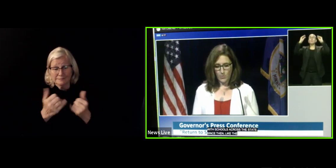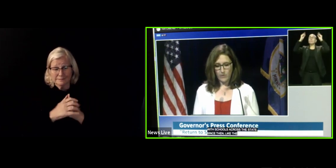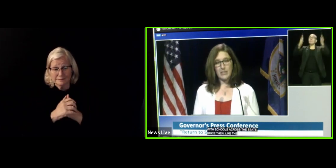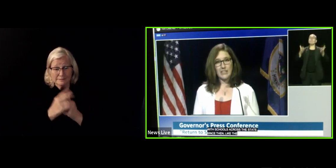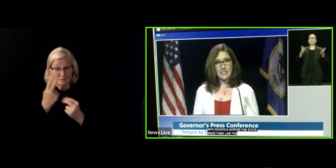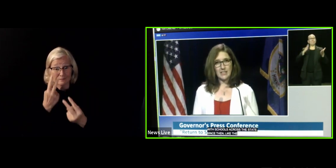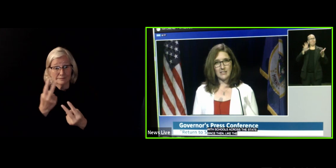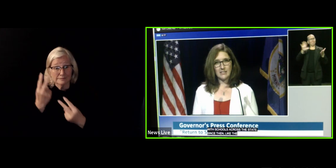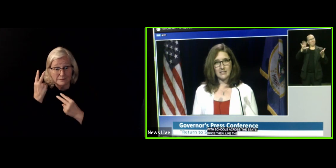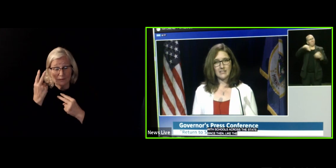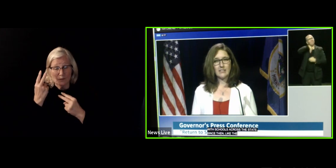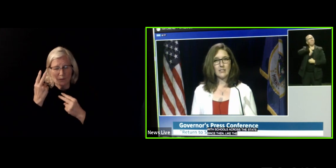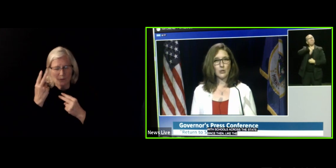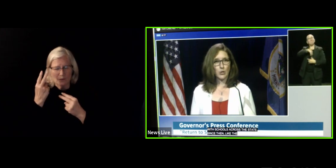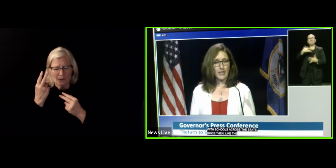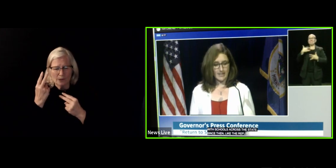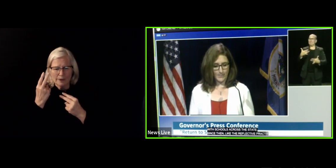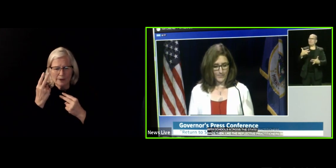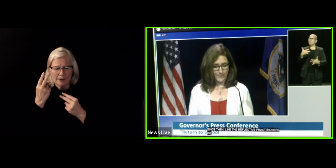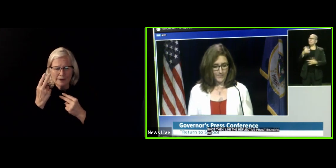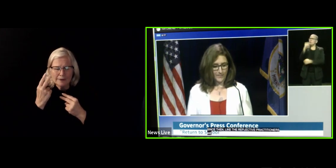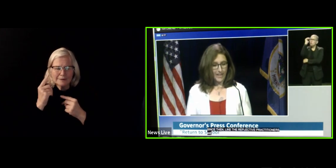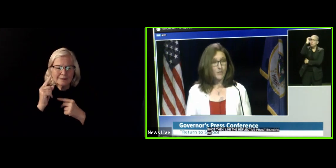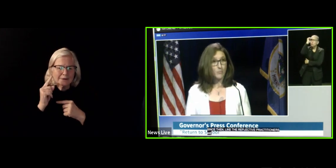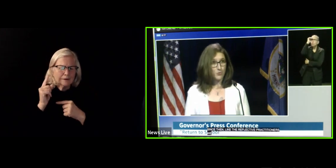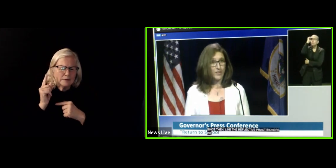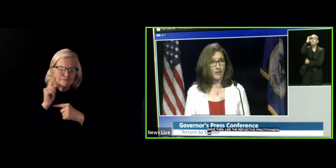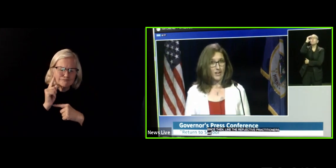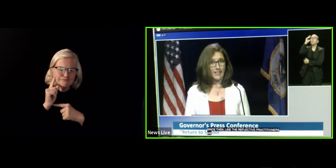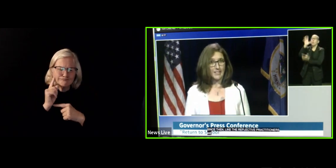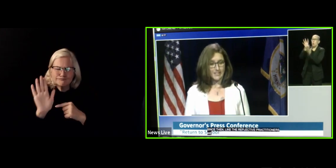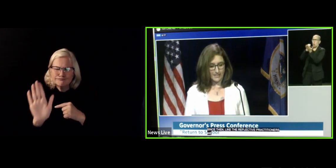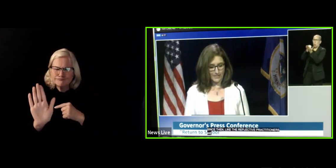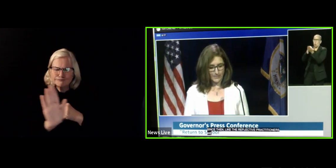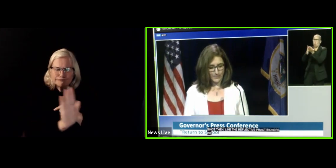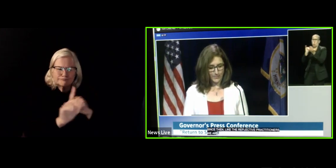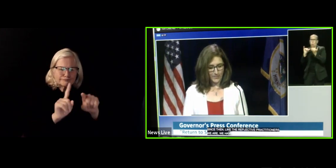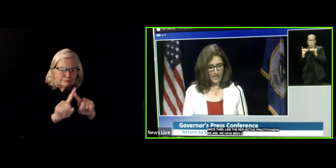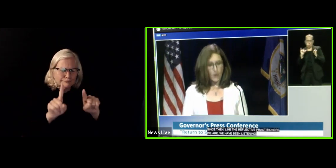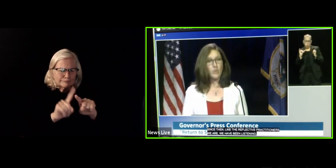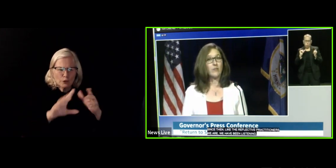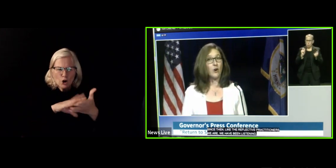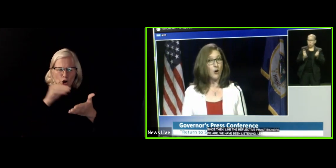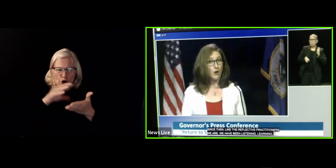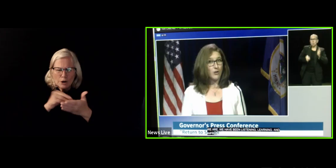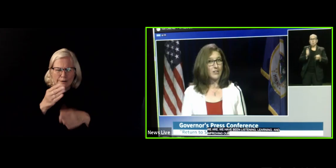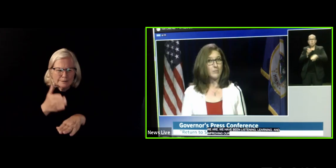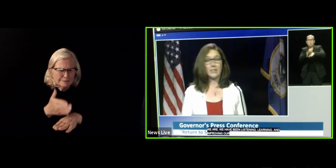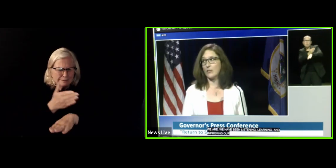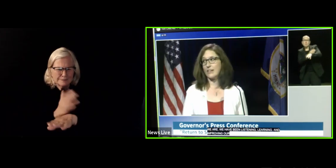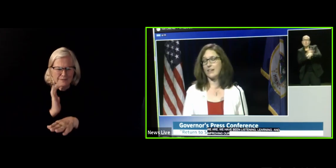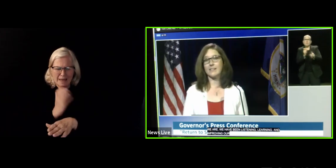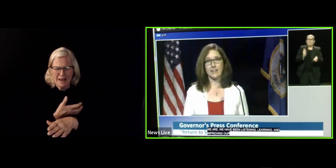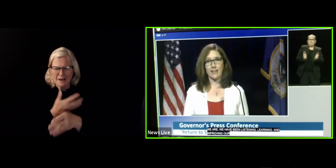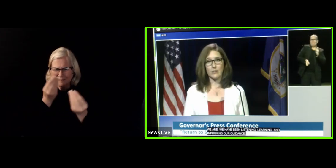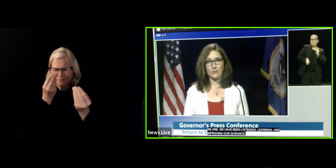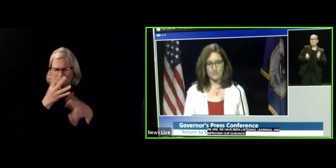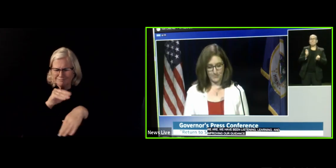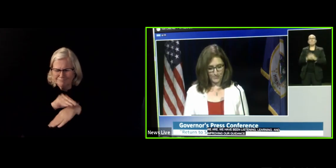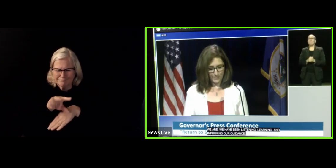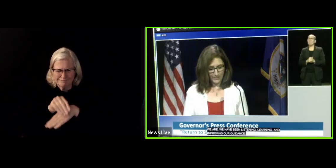we have been listening, learning, and improving our guidance. We have all been learning